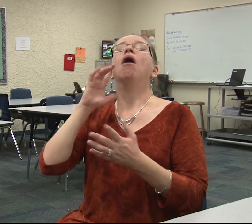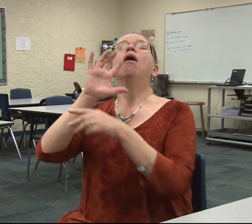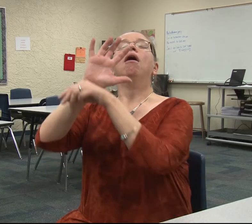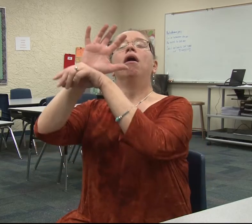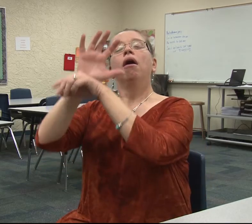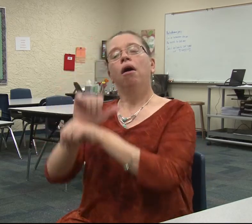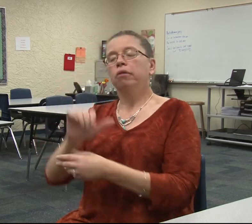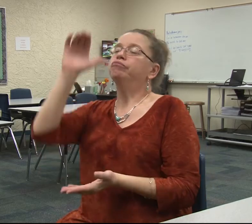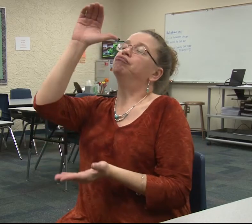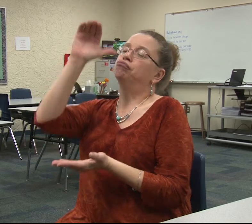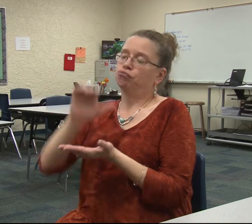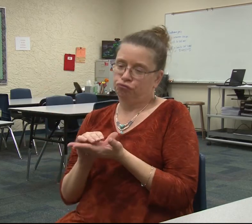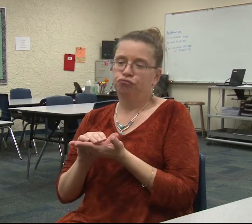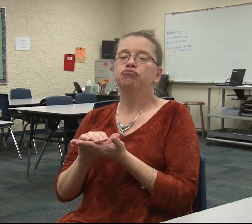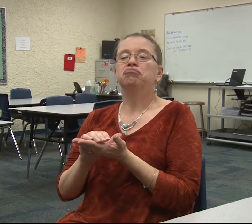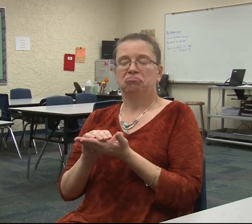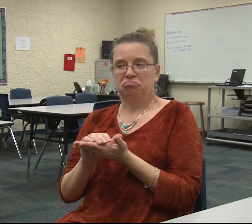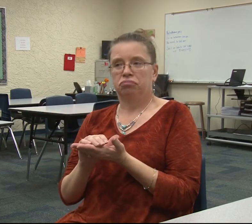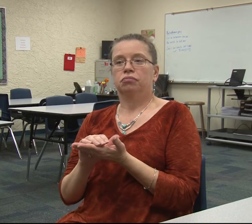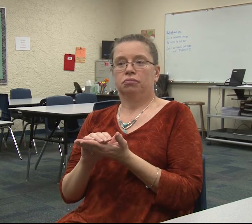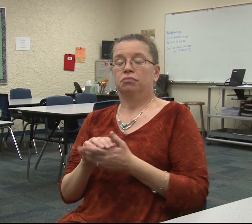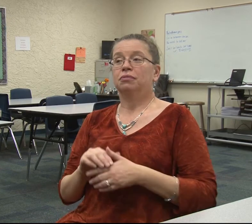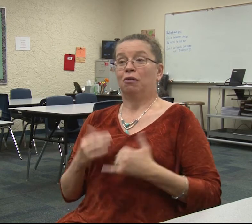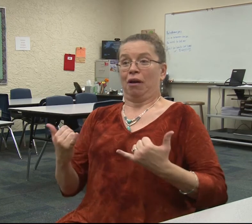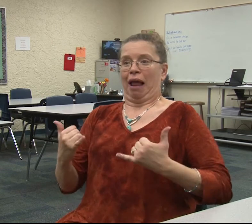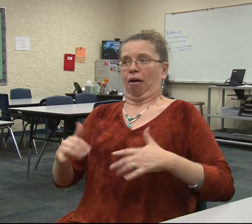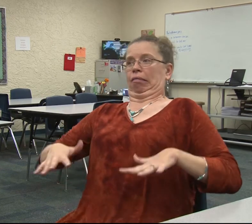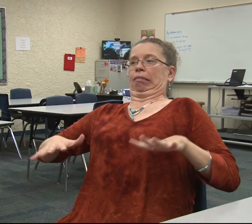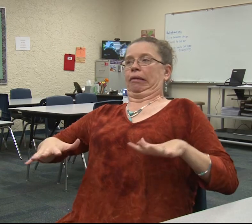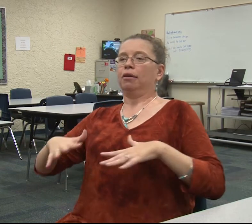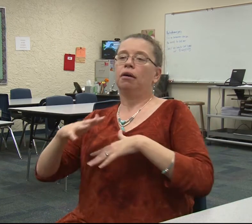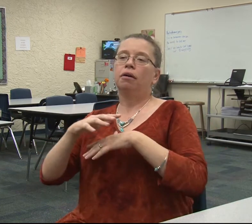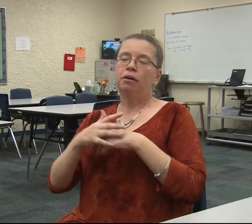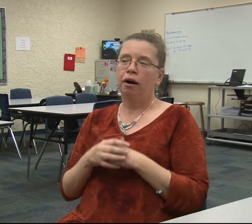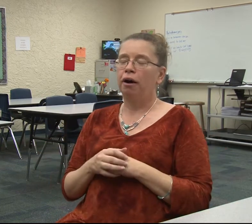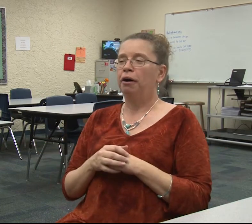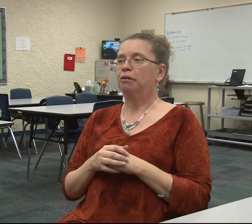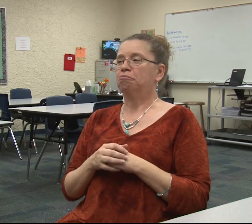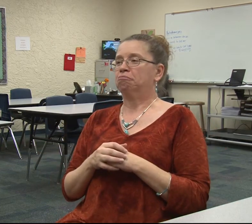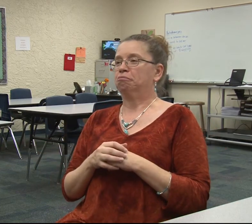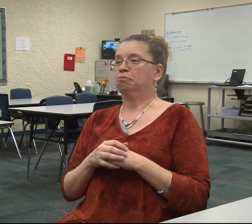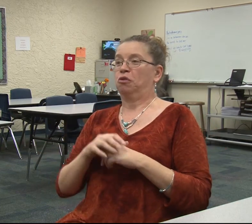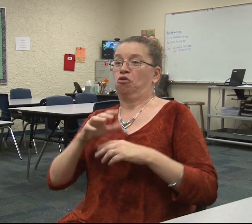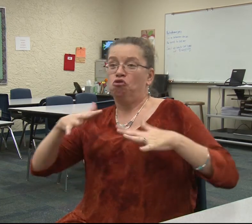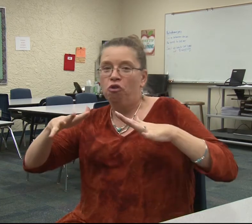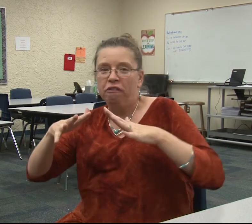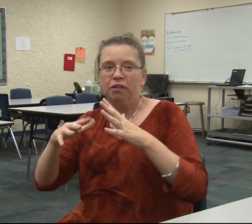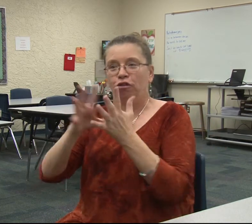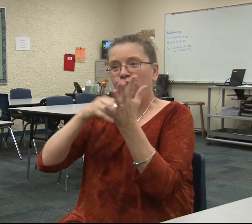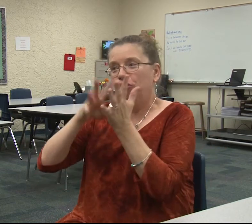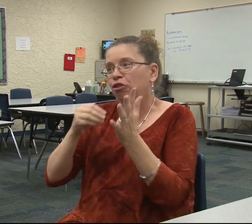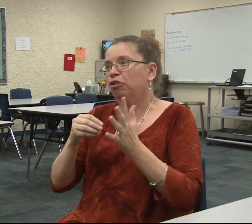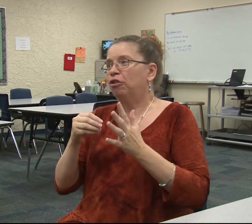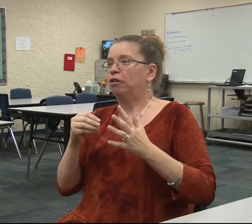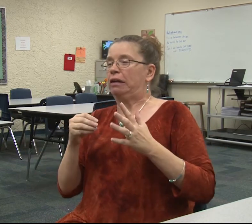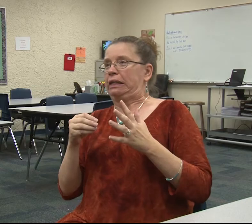class where it's more advanced and they get used to the structure of the class, you know, they will be less nervous and probably be able to talk less and then be able to